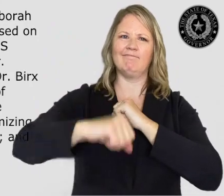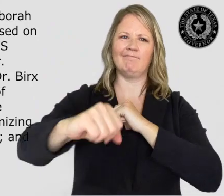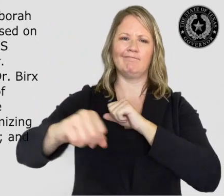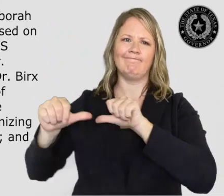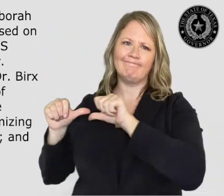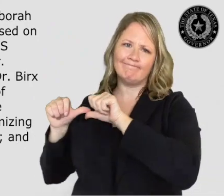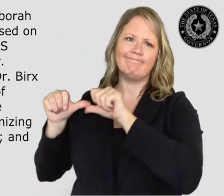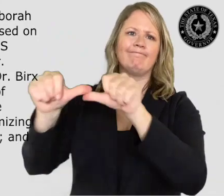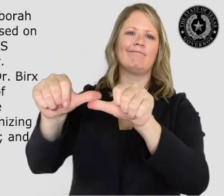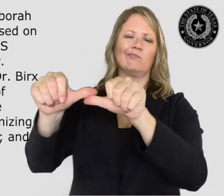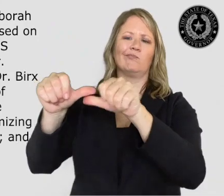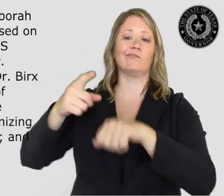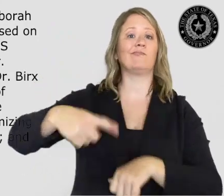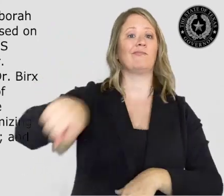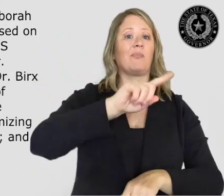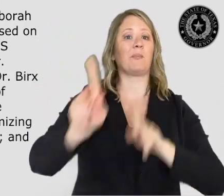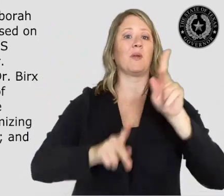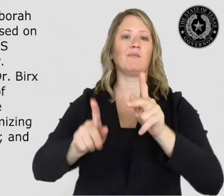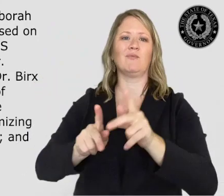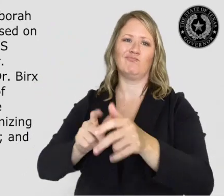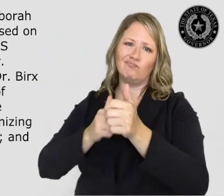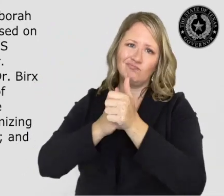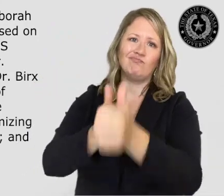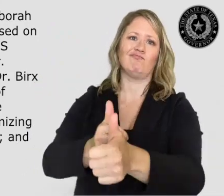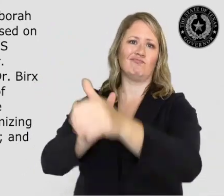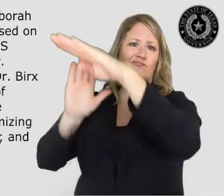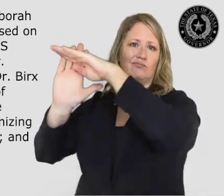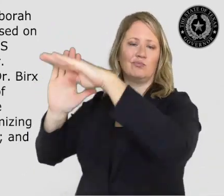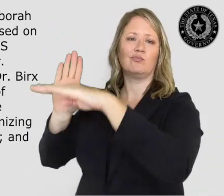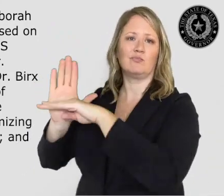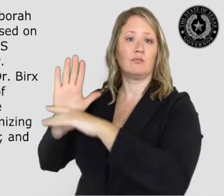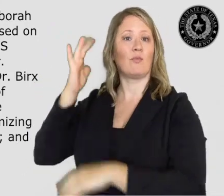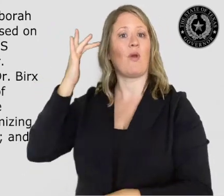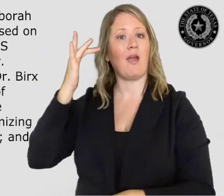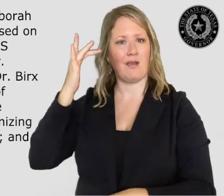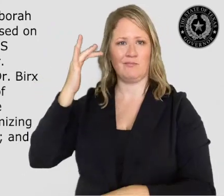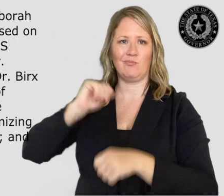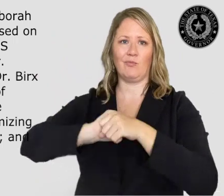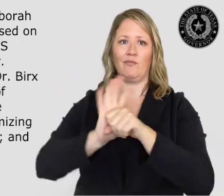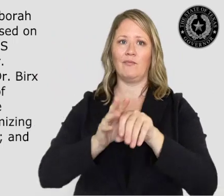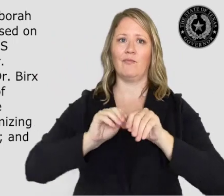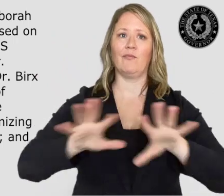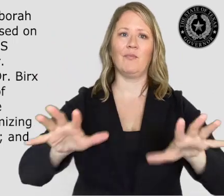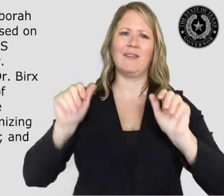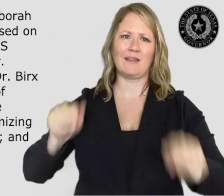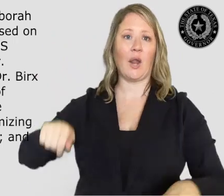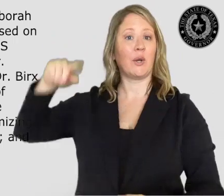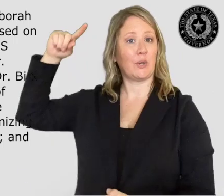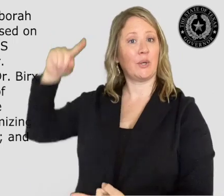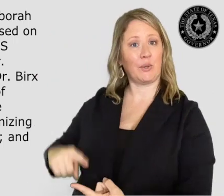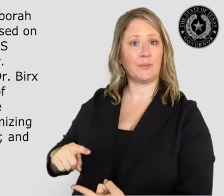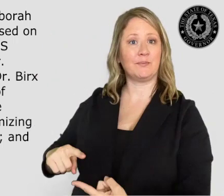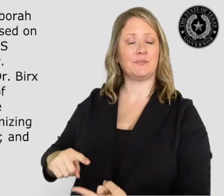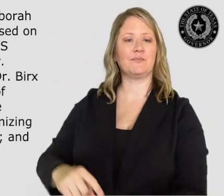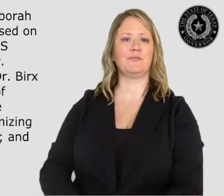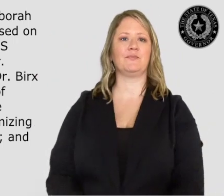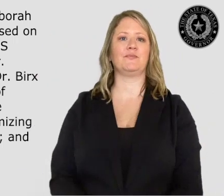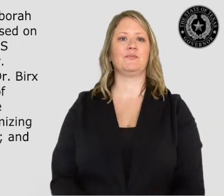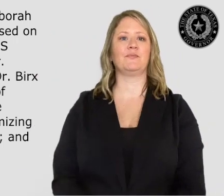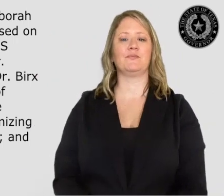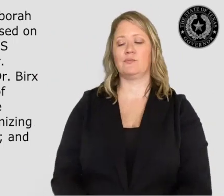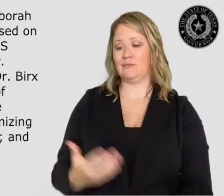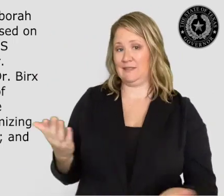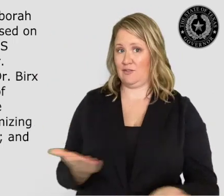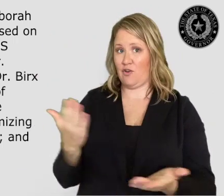Deborah Birx, and also based on guidance by DSHS Commissioner Dr. Hellerstedt and Dr. Birx, that the spread